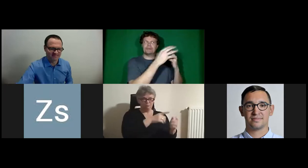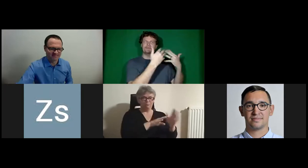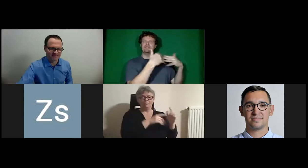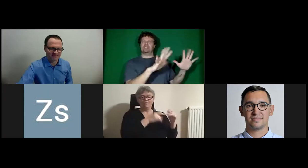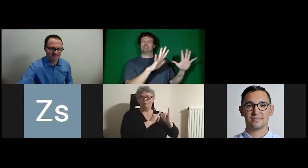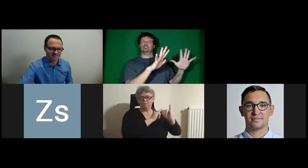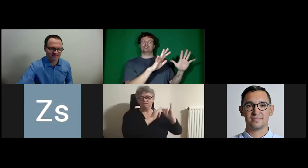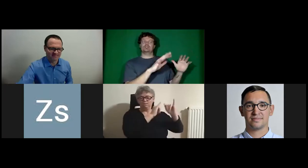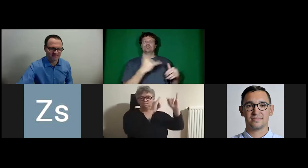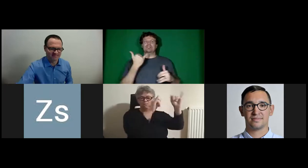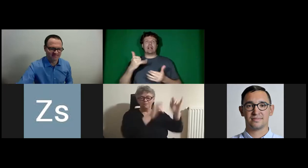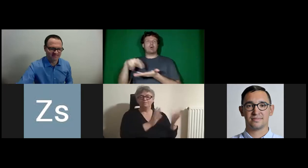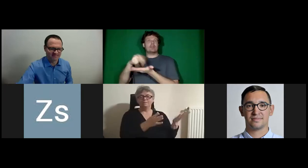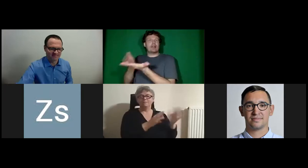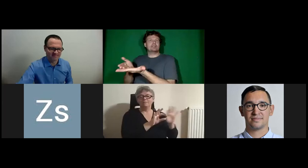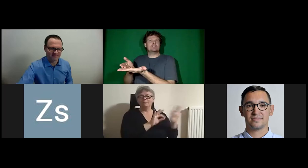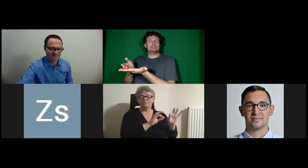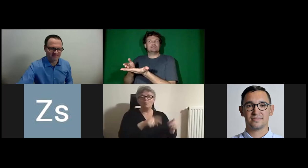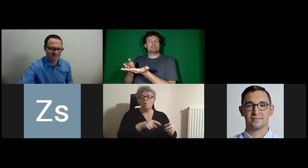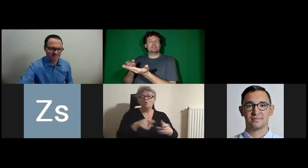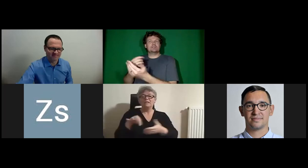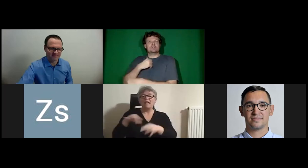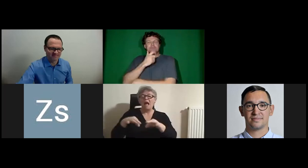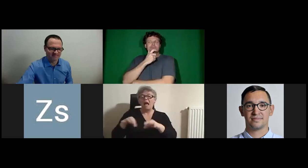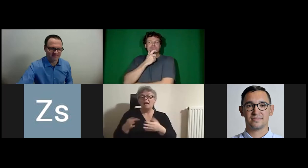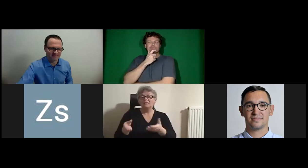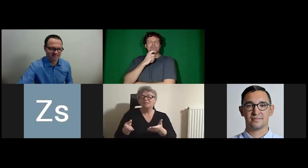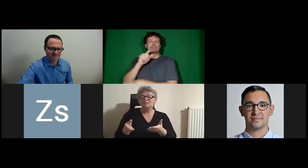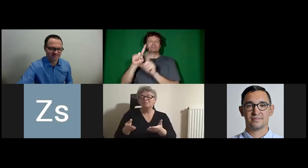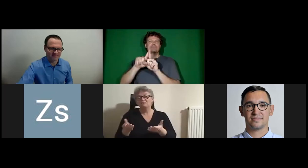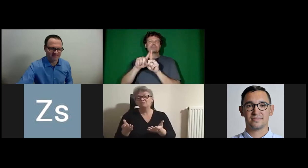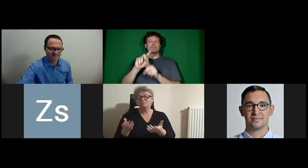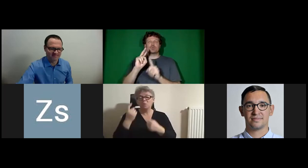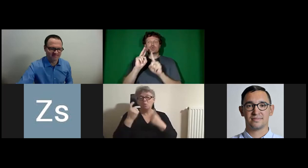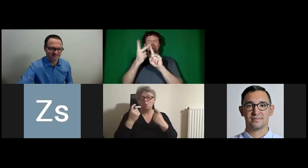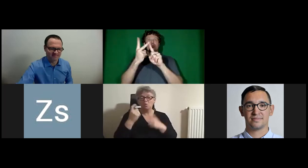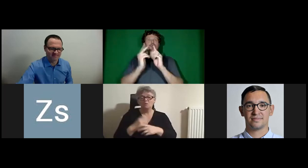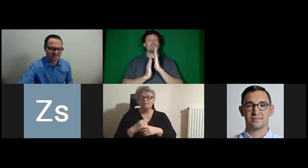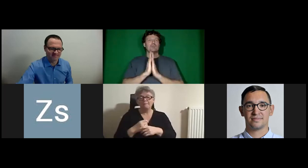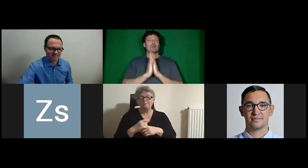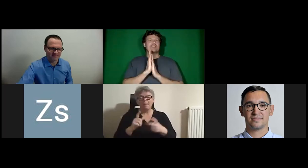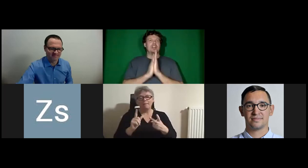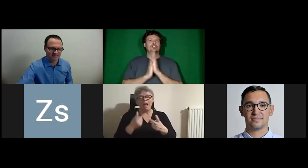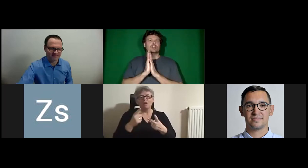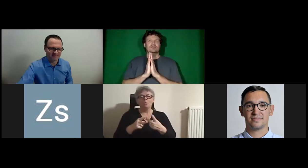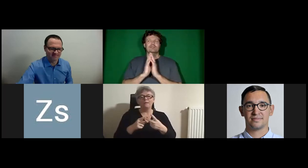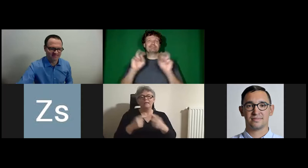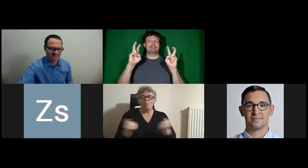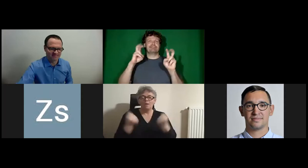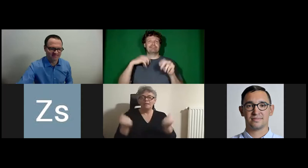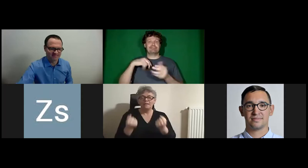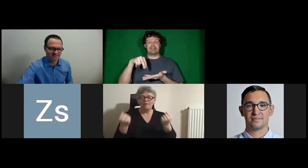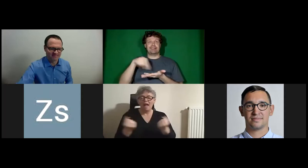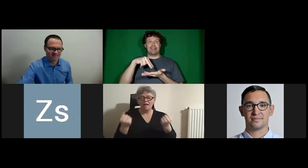So after all this training I'd done as a basketball player, why not take on this new challenge? This would be